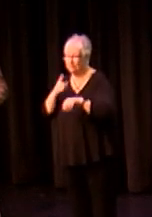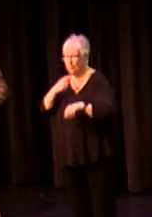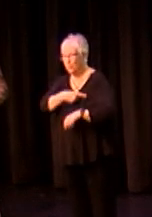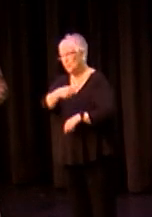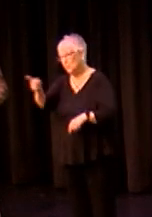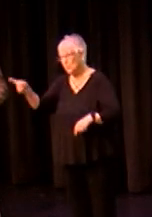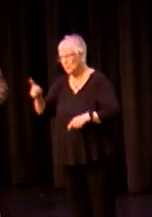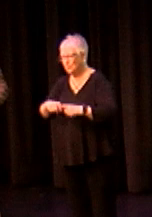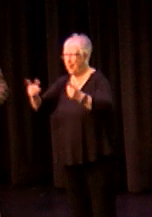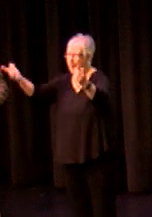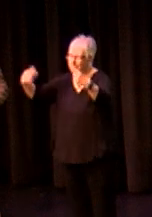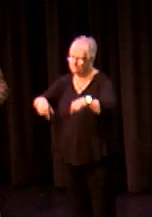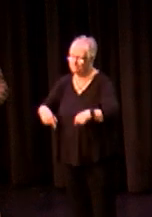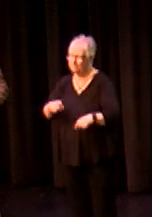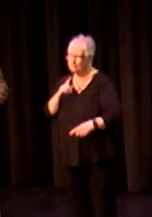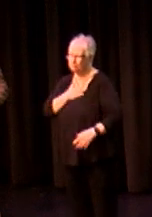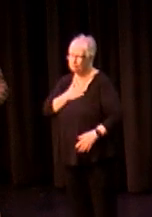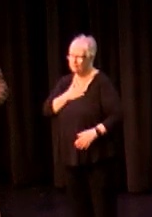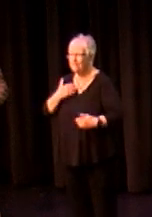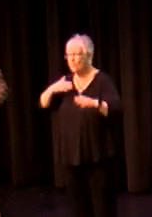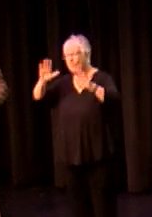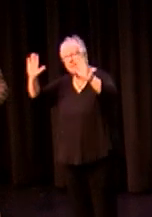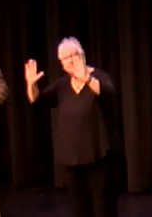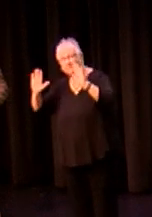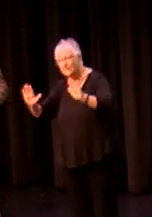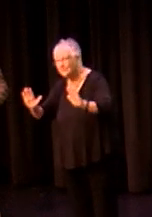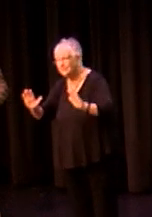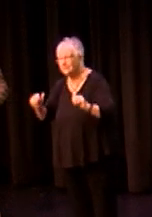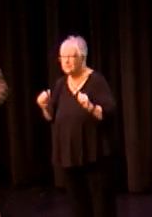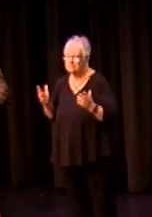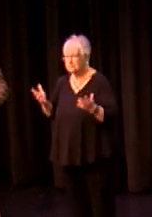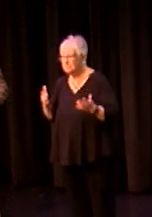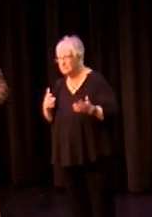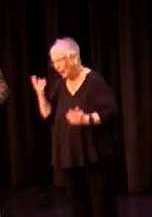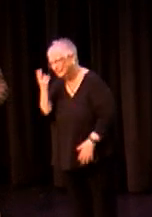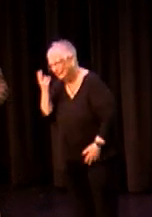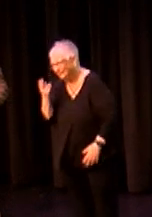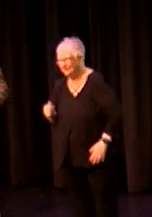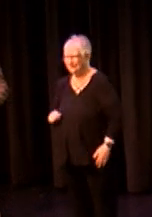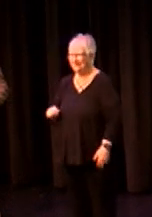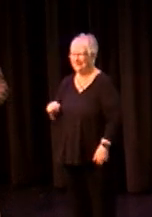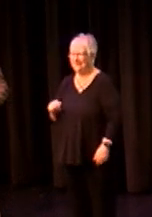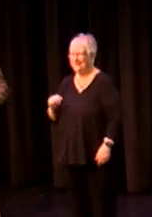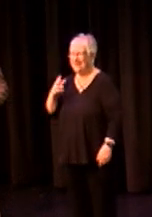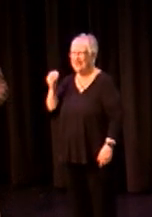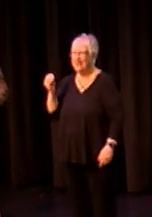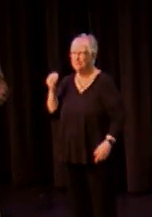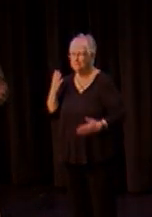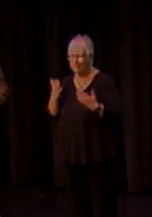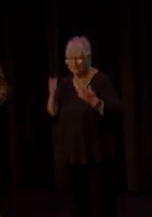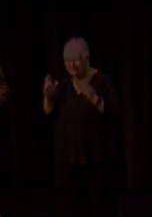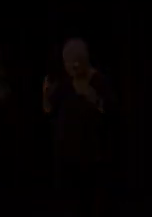really appreciate it. Have a wonderful Thursday and maybe a dry weekend. Thank you.